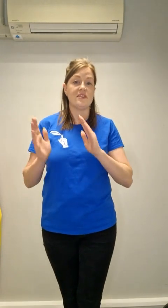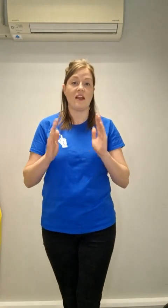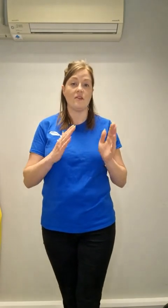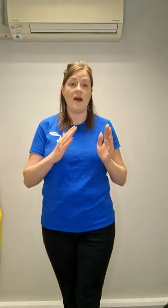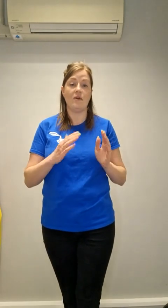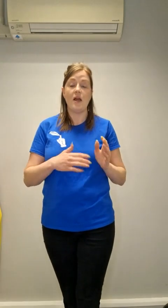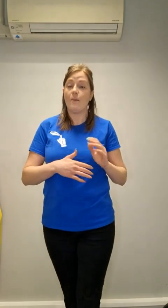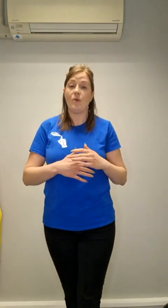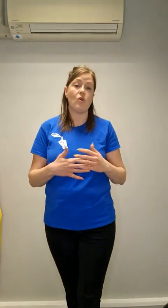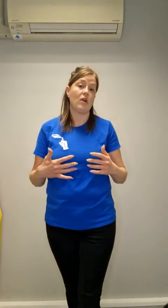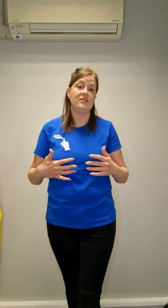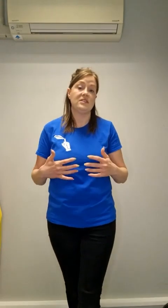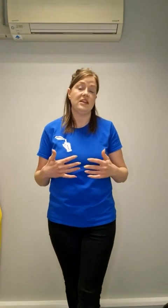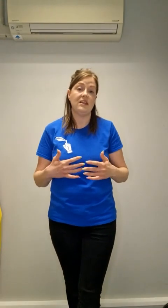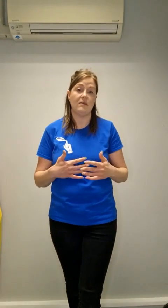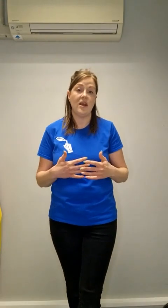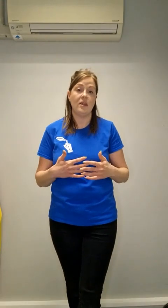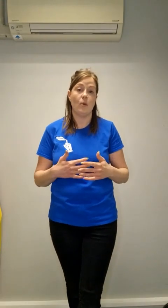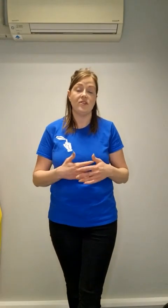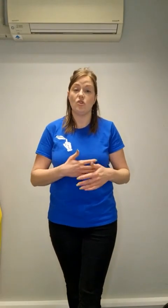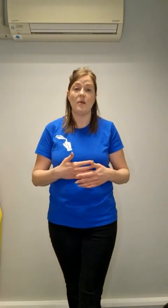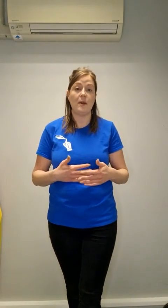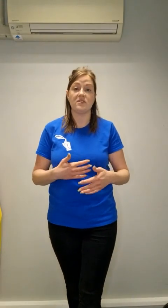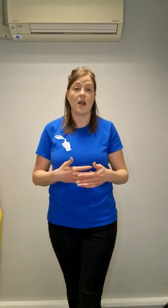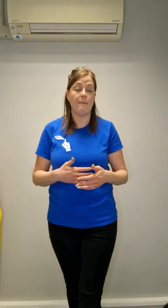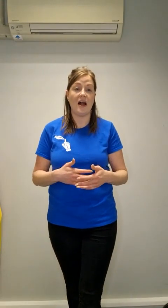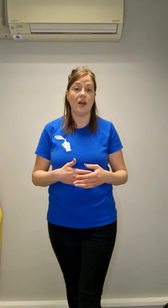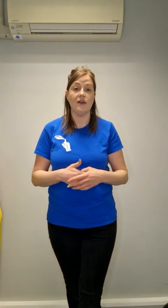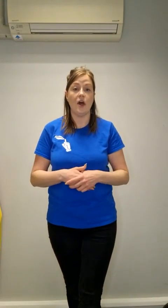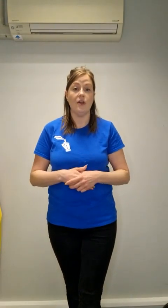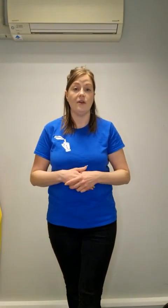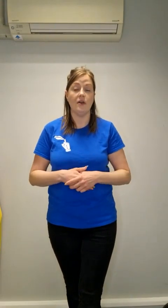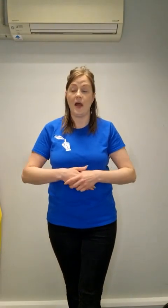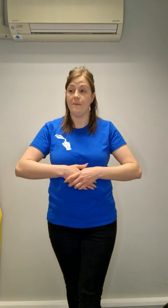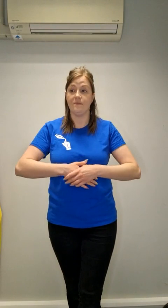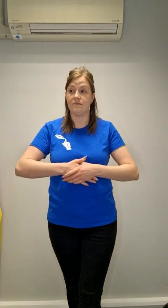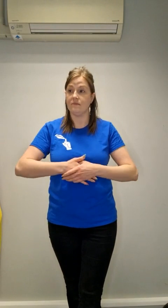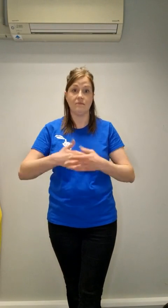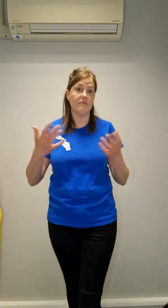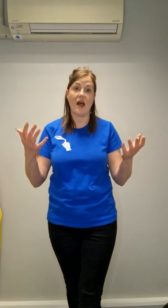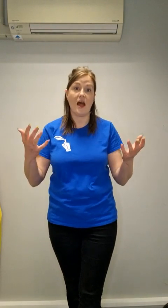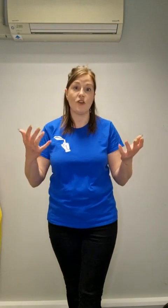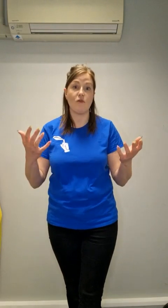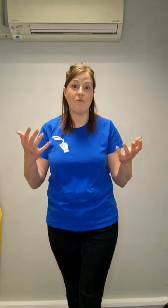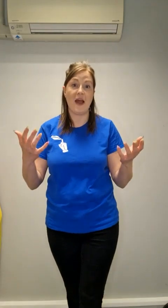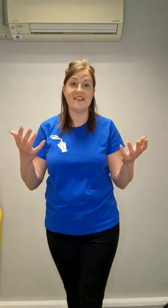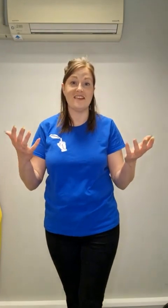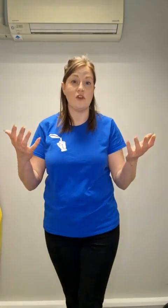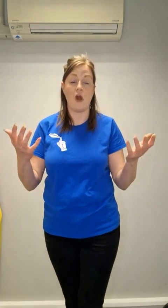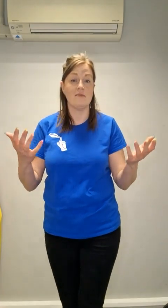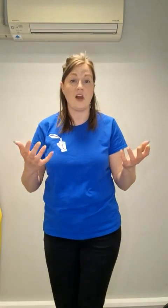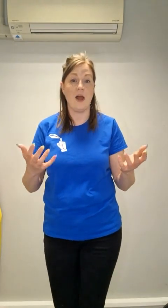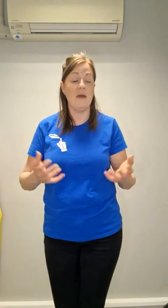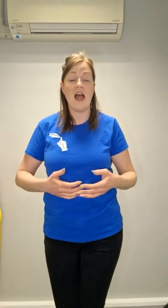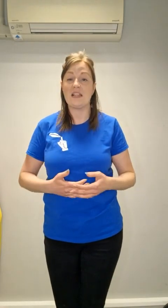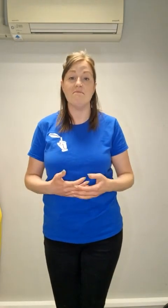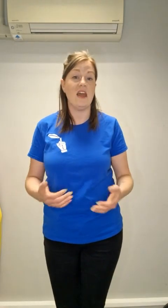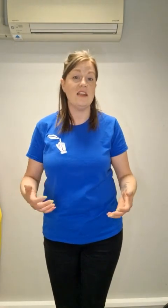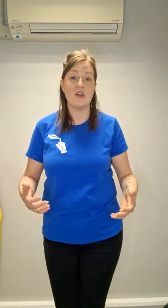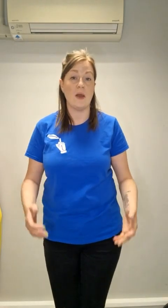stagger them out. But we're not going to delete them at any point, so you'll be able to come back and learn at your own pace and in your own time as many times